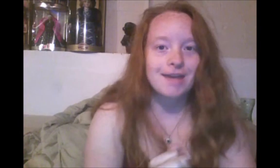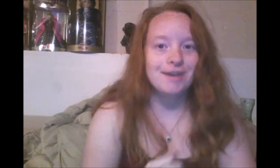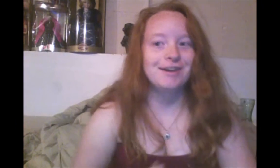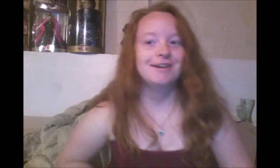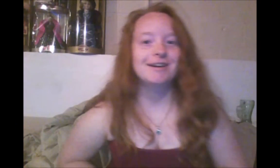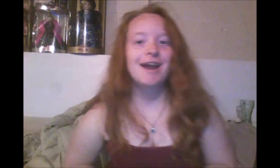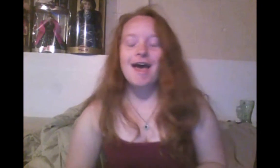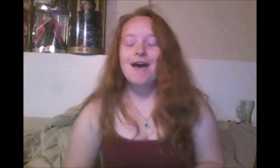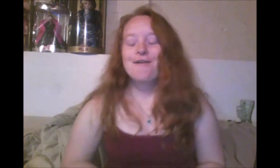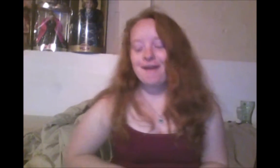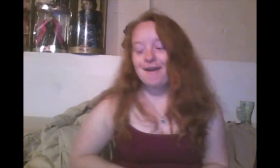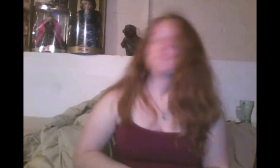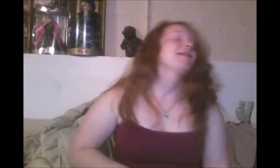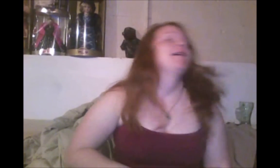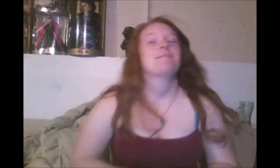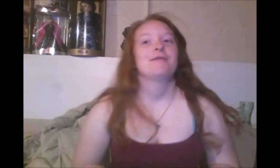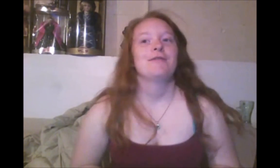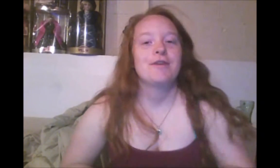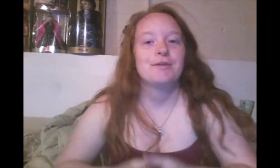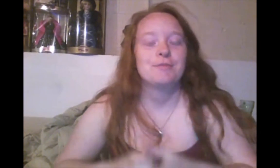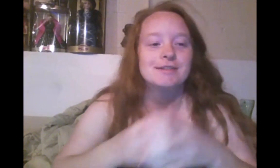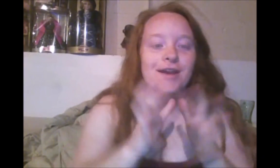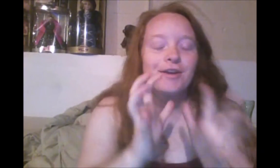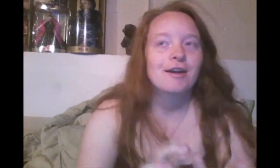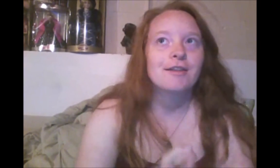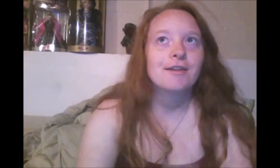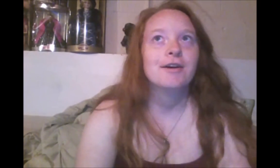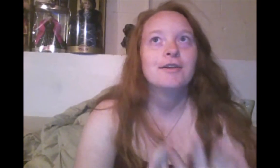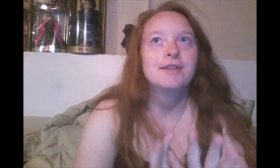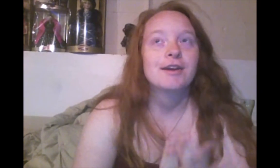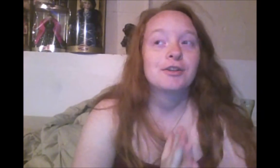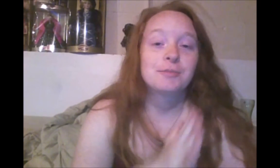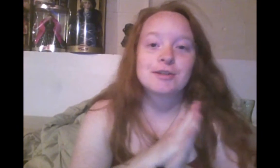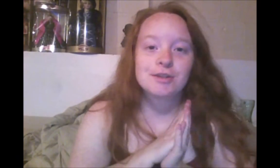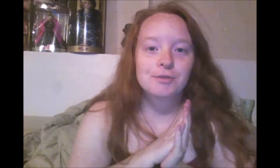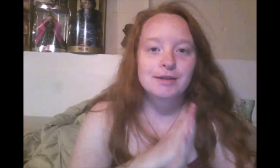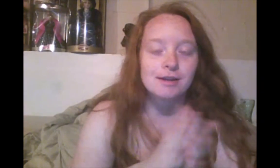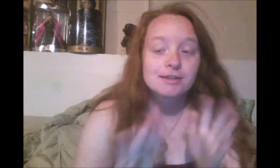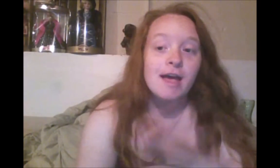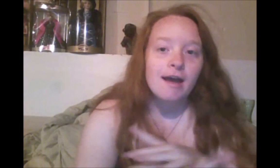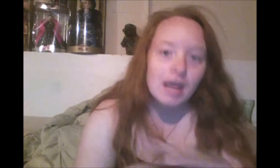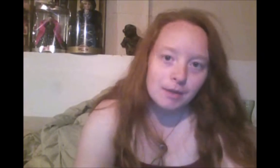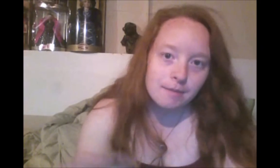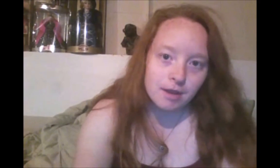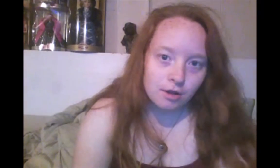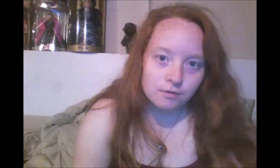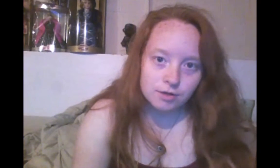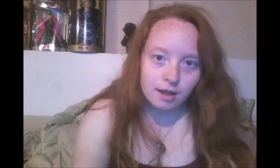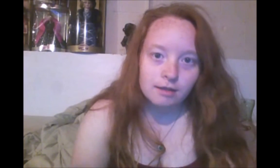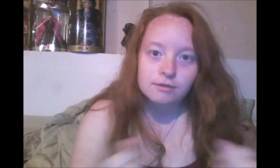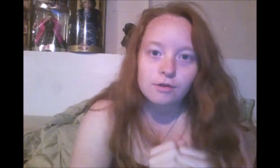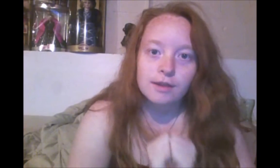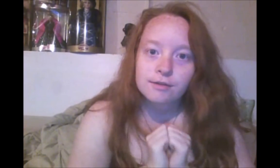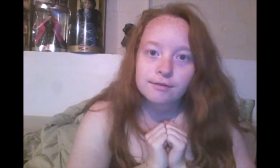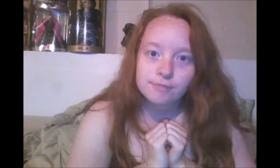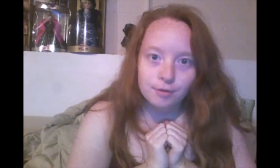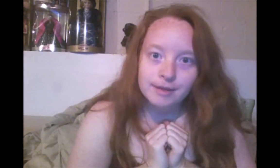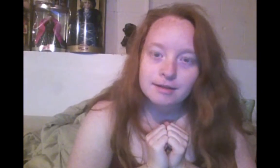Tiger. Okay. My favorite animal is tiger. I love tigers, especially the white tigers. Anyway, I'm getting off track. So let's go back to the